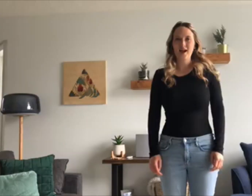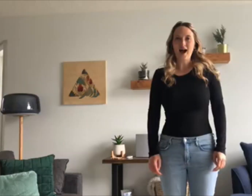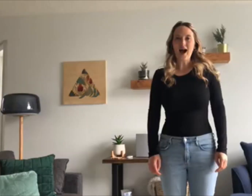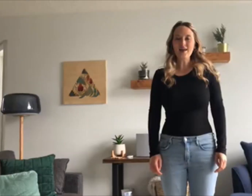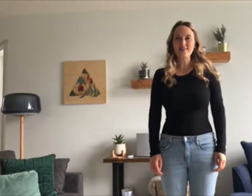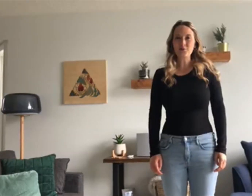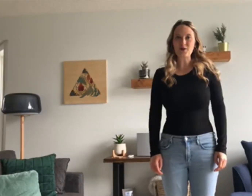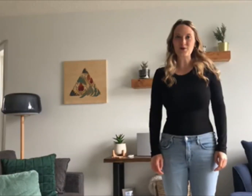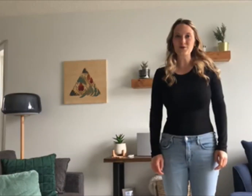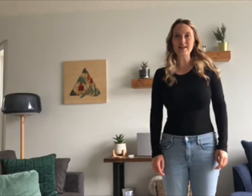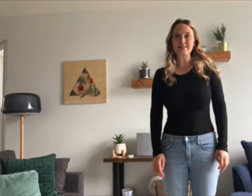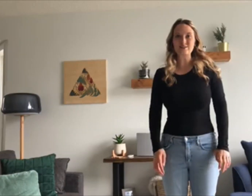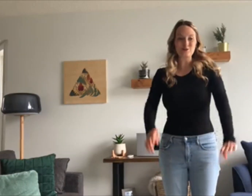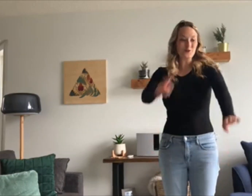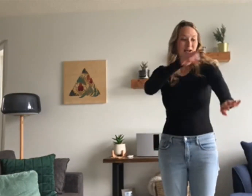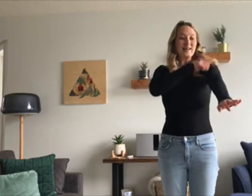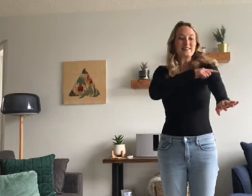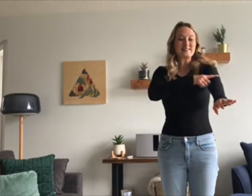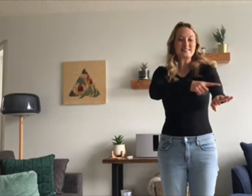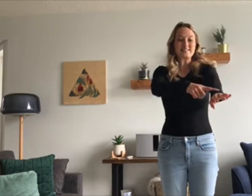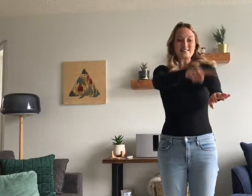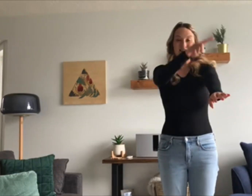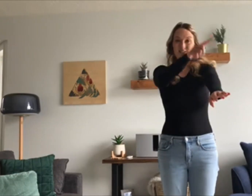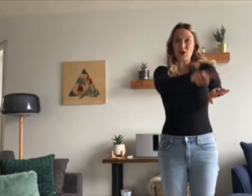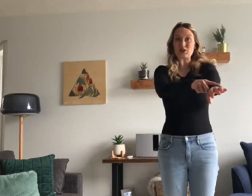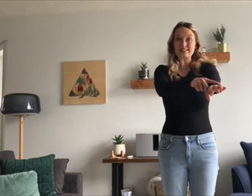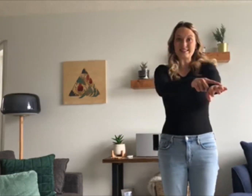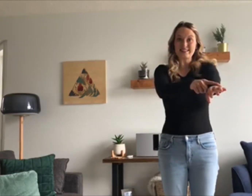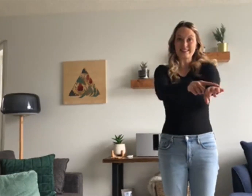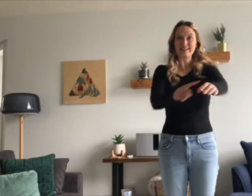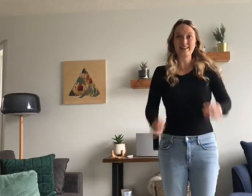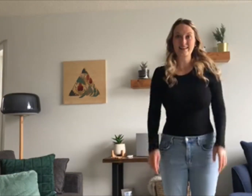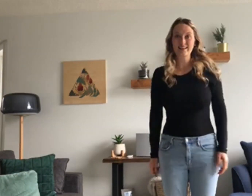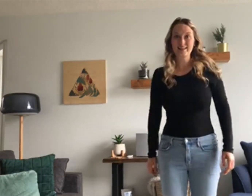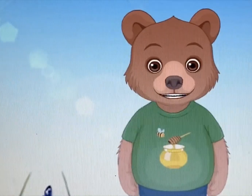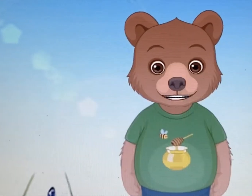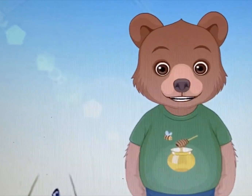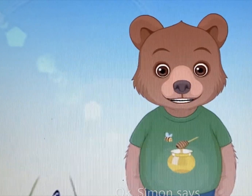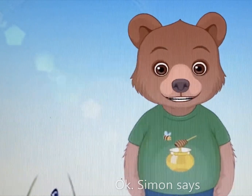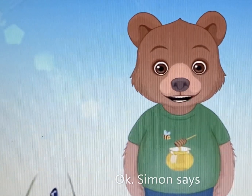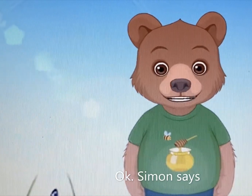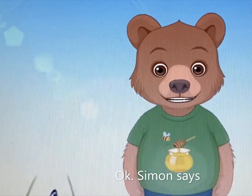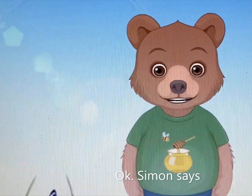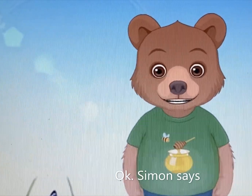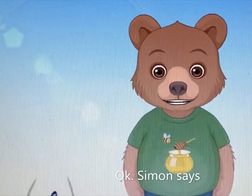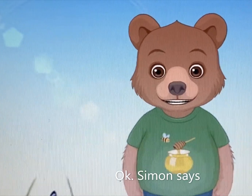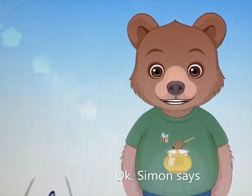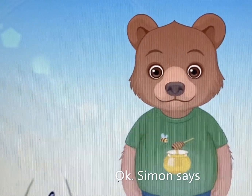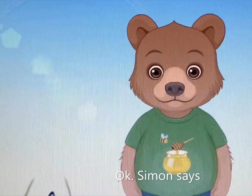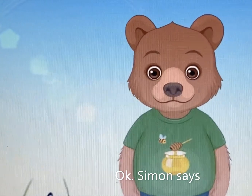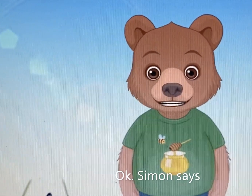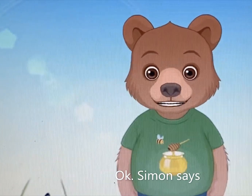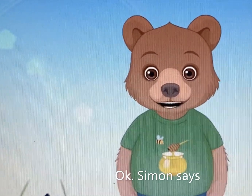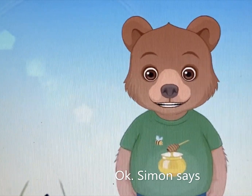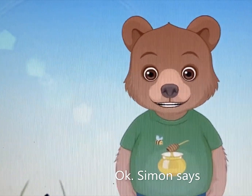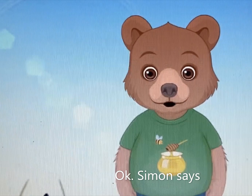I think we are ready to start. ready Okay. Simon